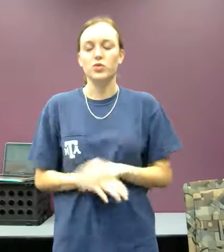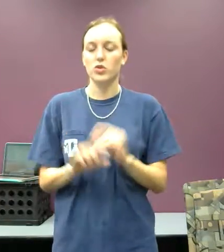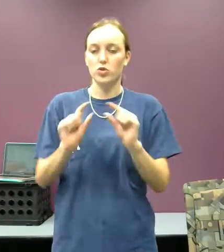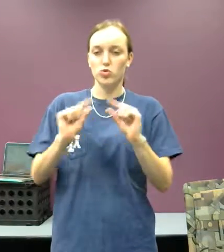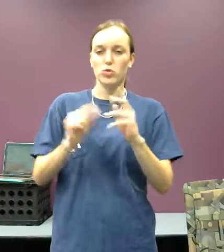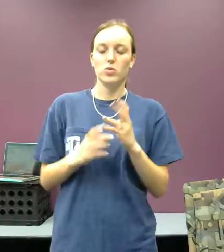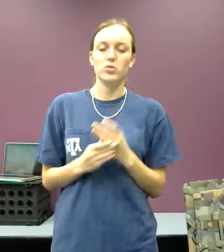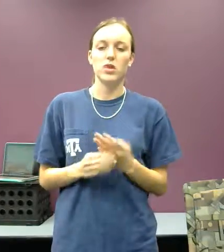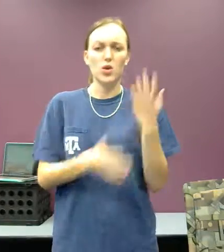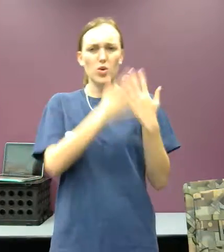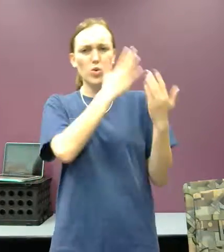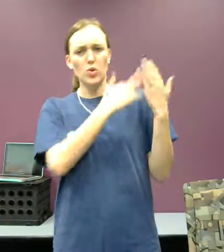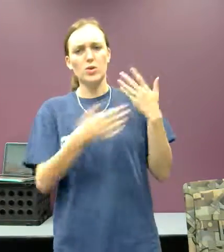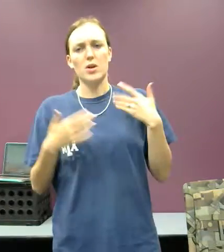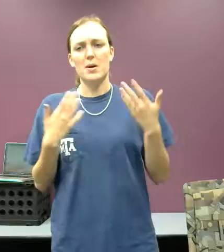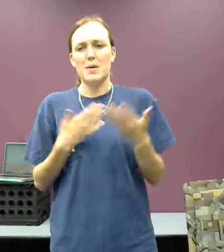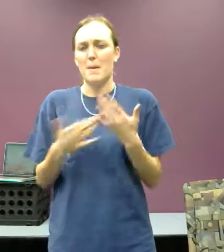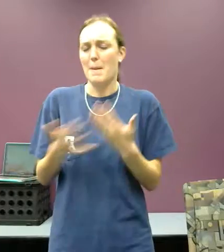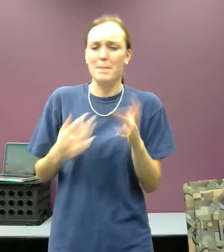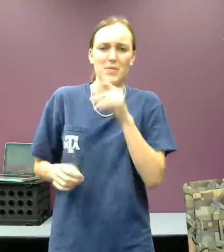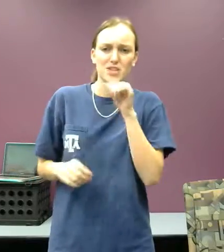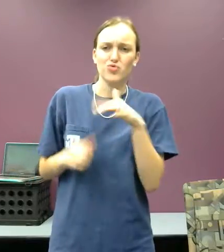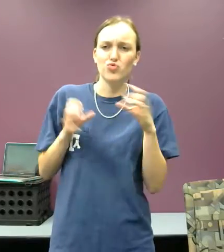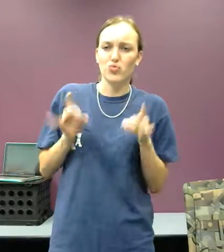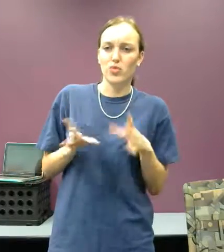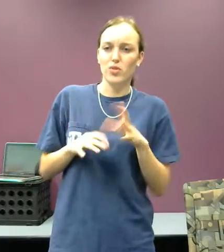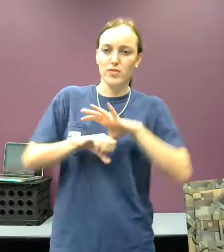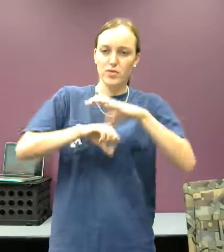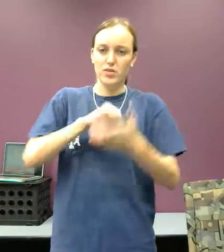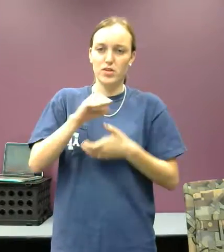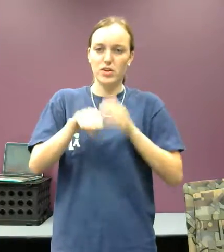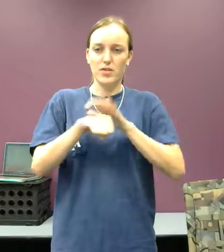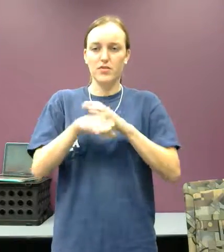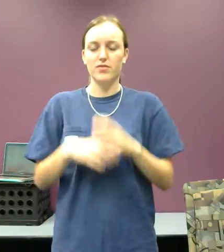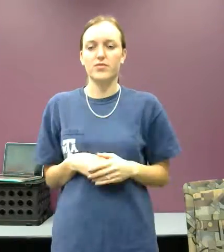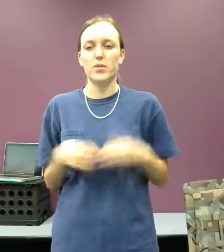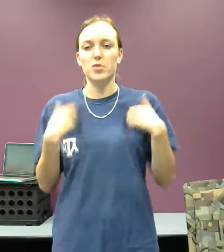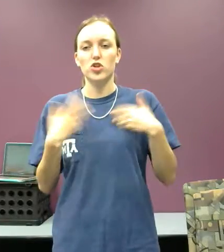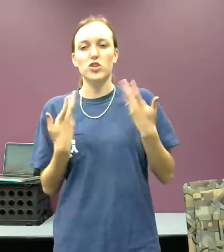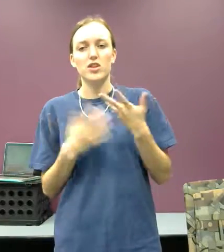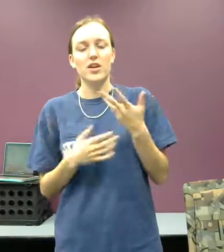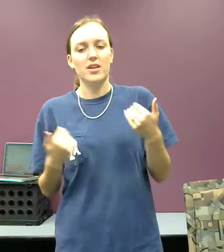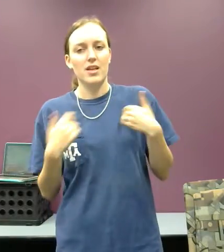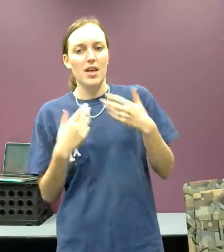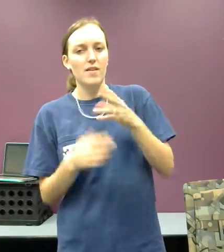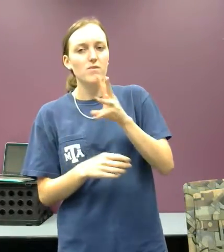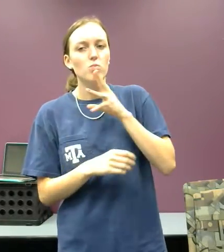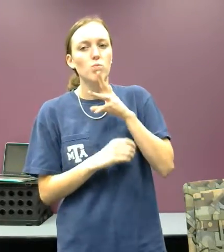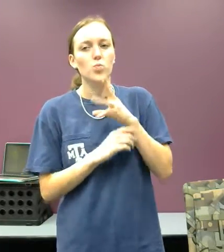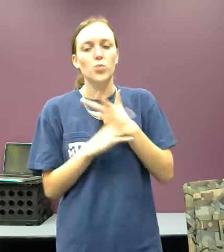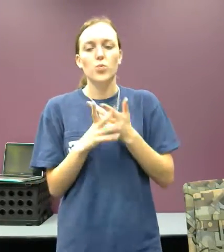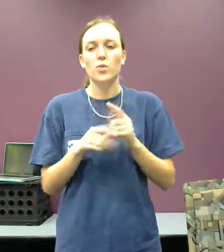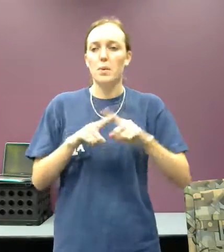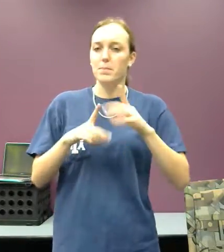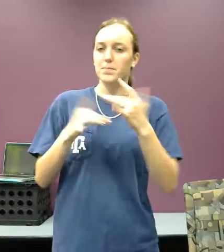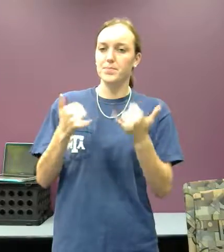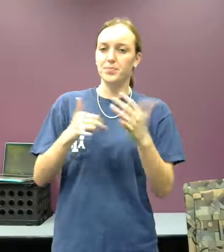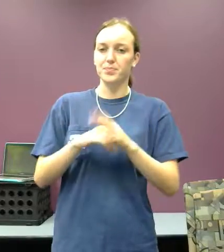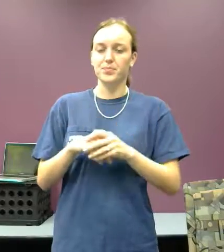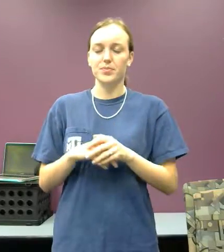theorized that when Venus was young, it may have been more similar to Earth and awash with liquid water. But being closer to the Sun, the higher temperatures cause that water to